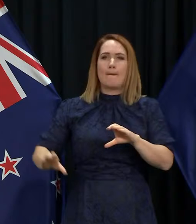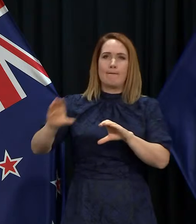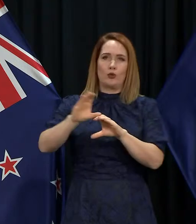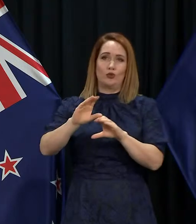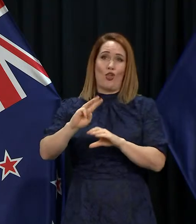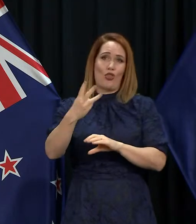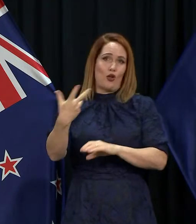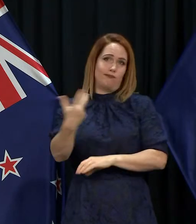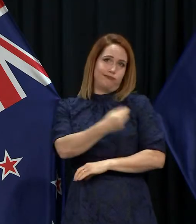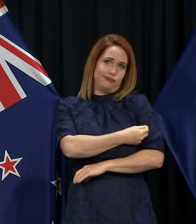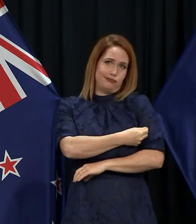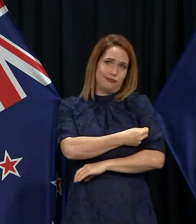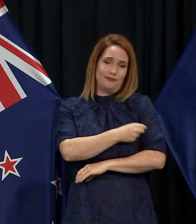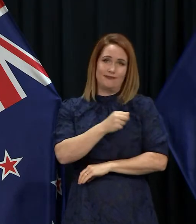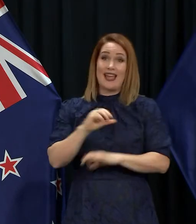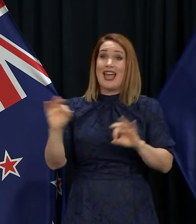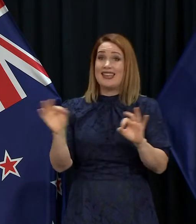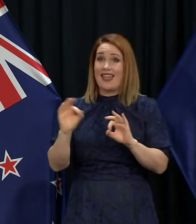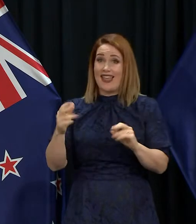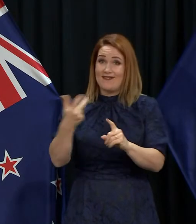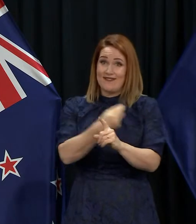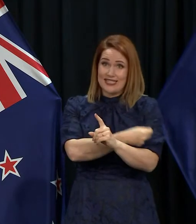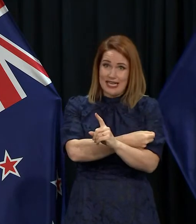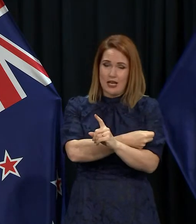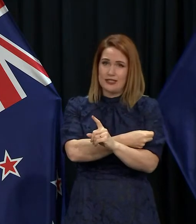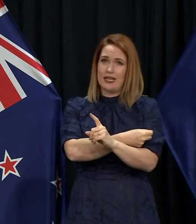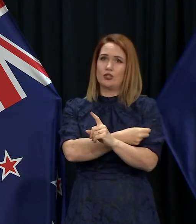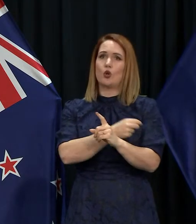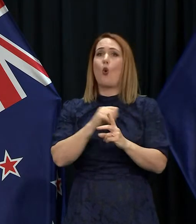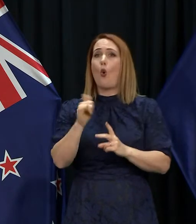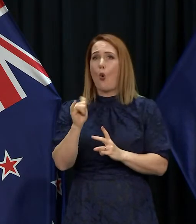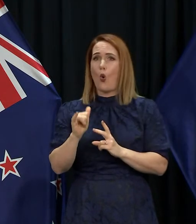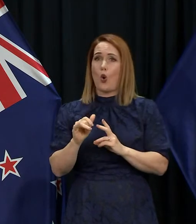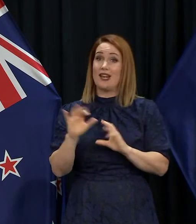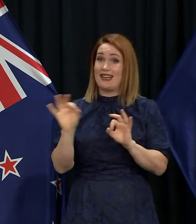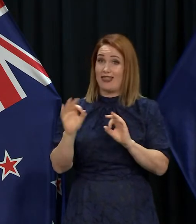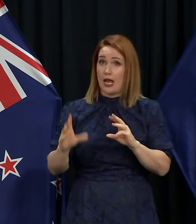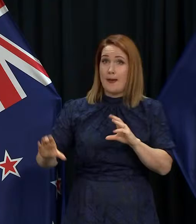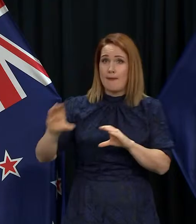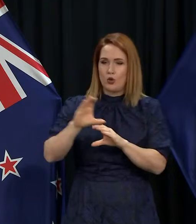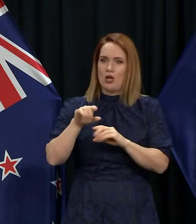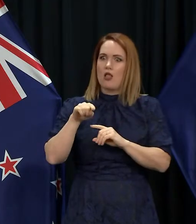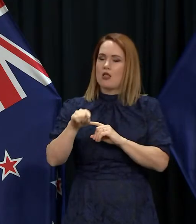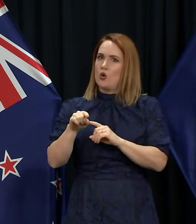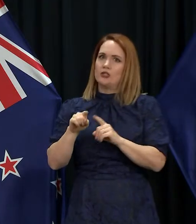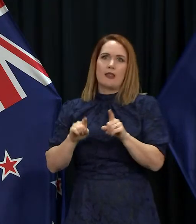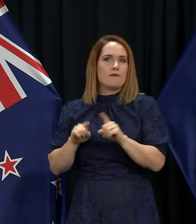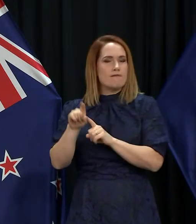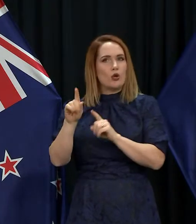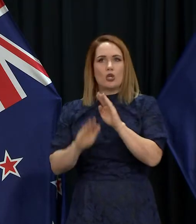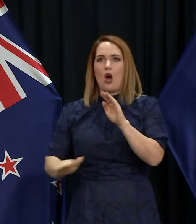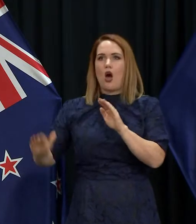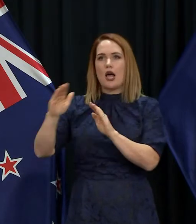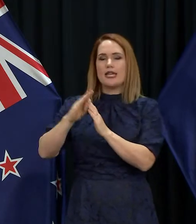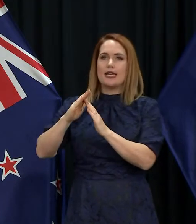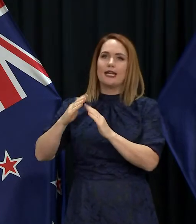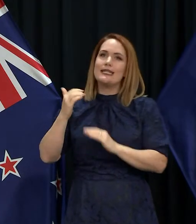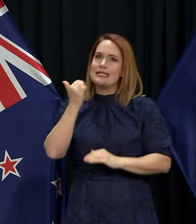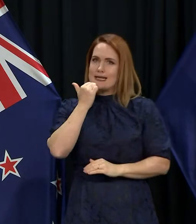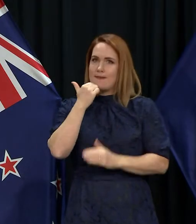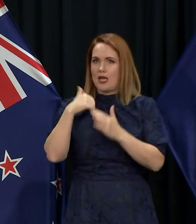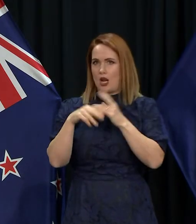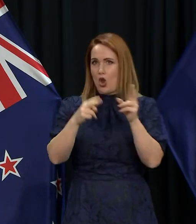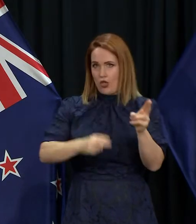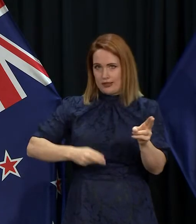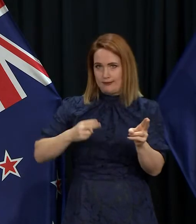Unvaccinated and people who are not boosted make up a disproportionate number of people in our hospitals. More